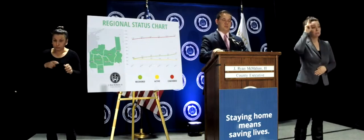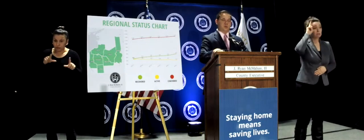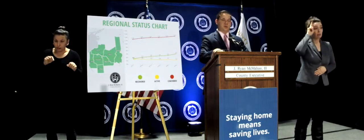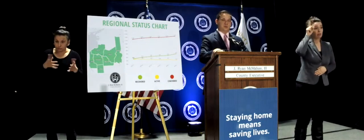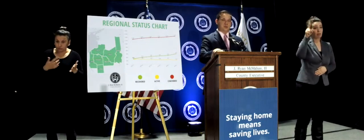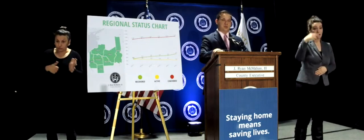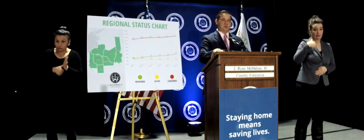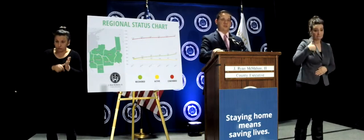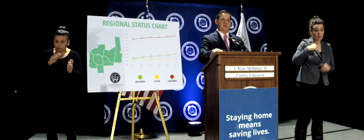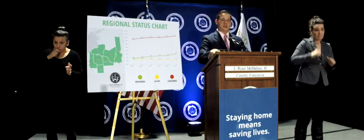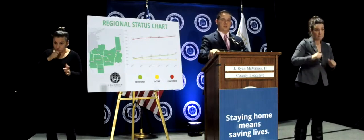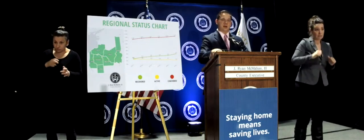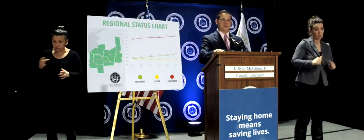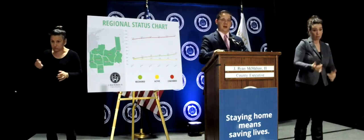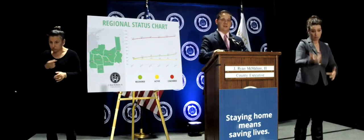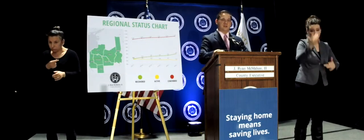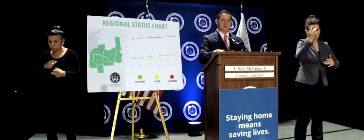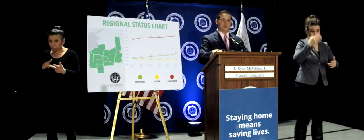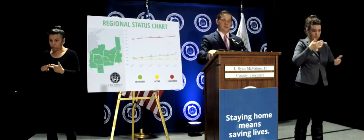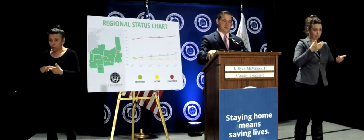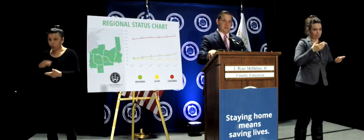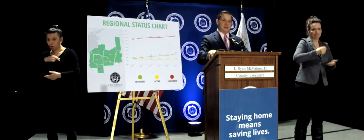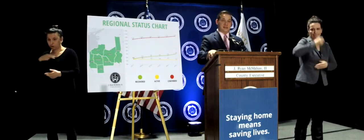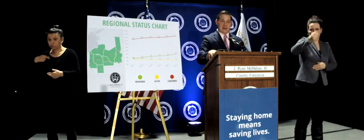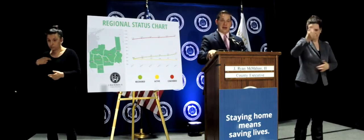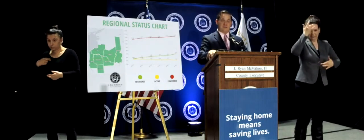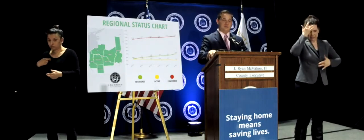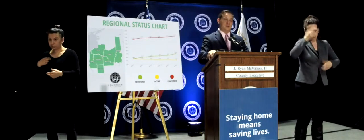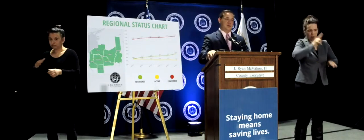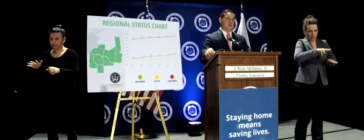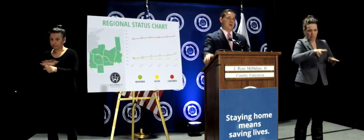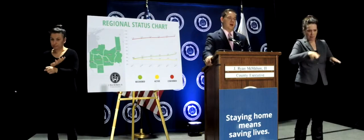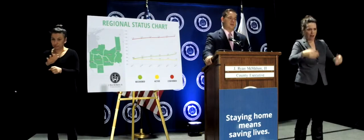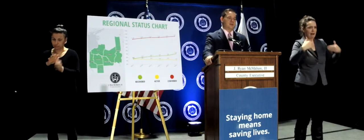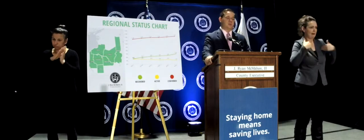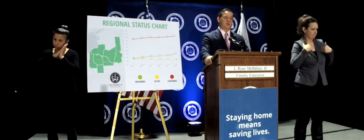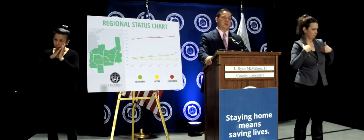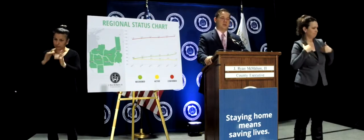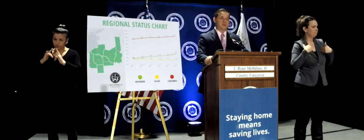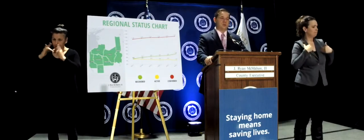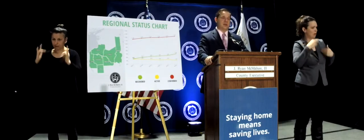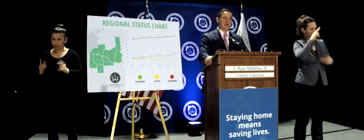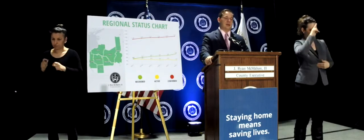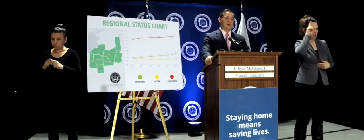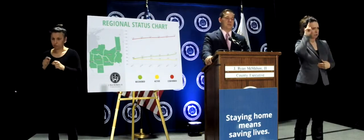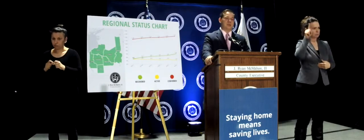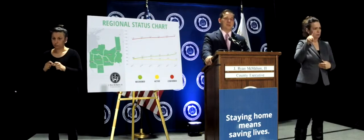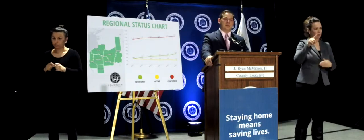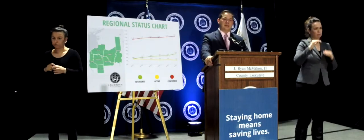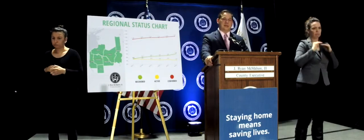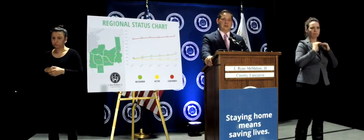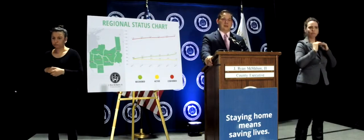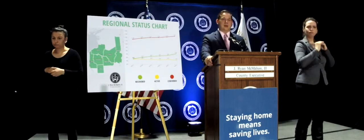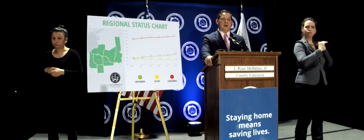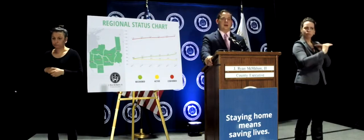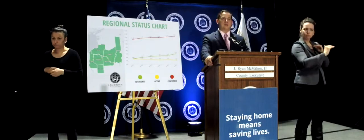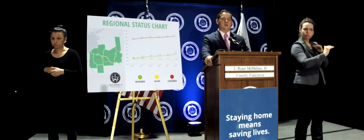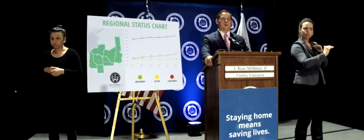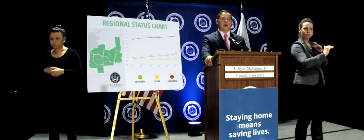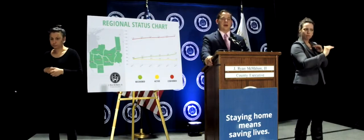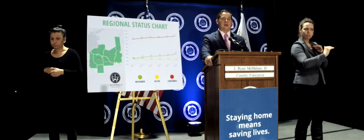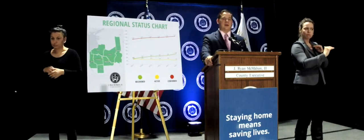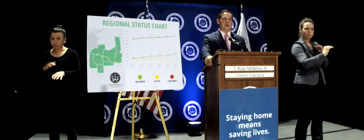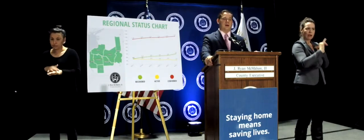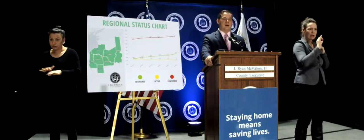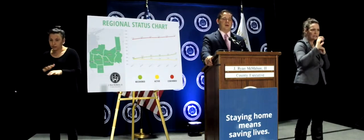and our hospitalization rates to stabilize and our ICU rates to stabilize. They have. It's the ability to get PPE